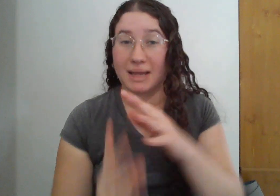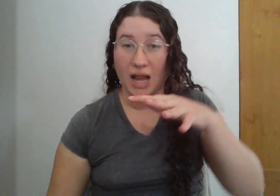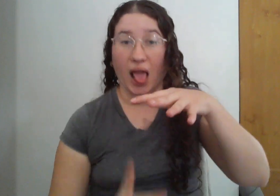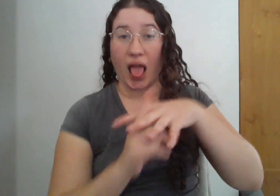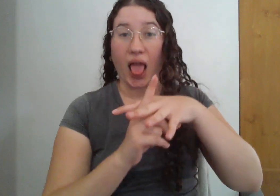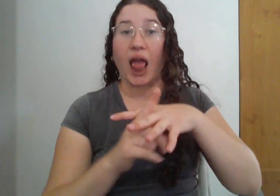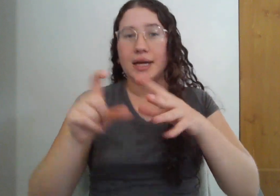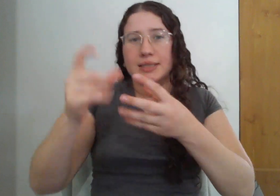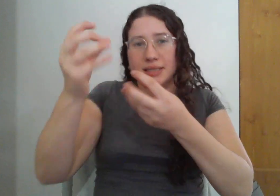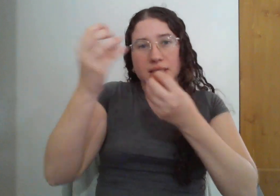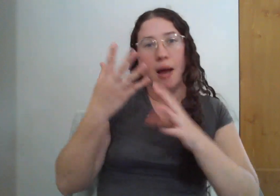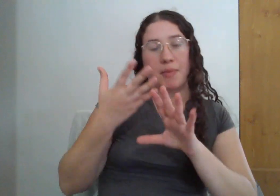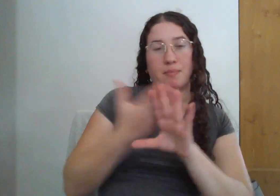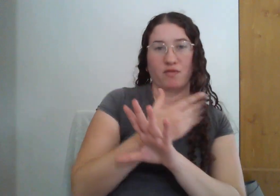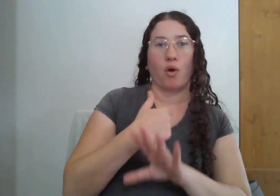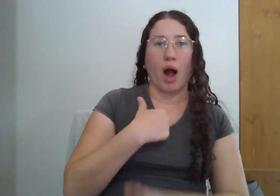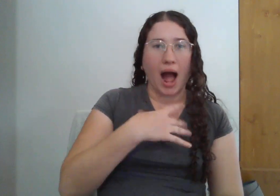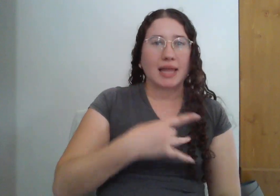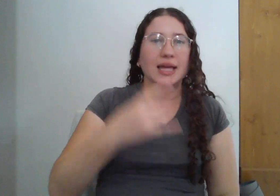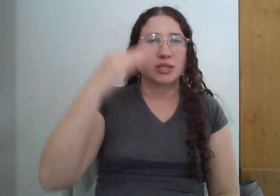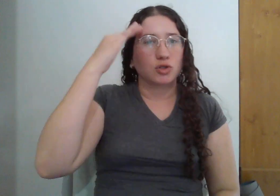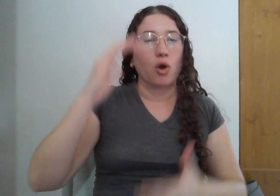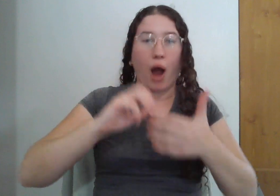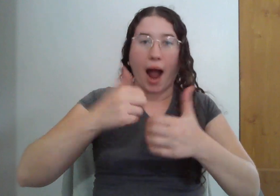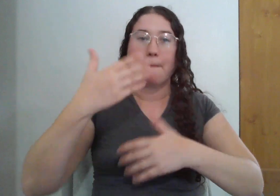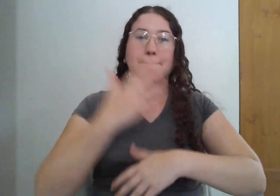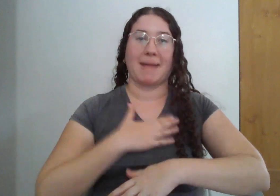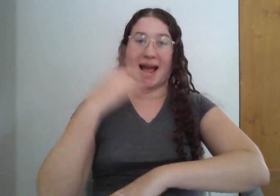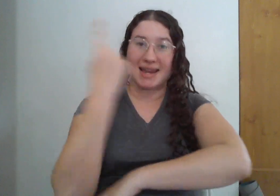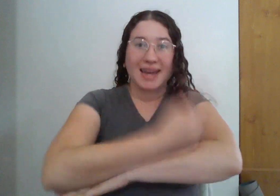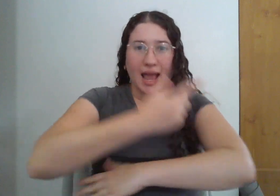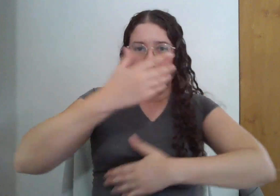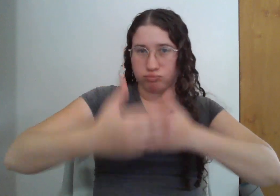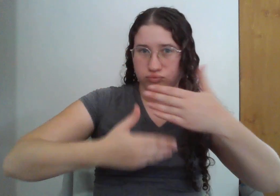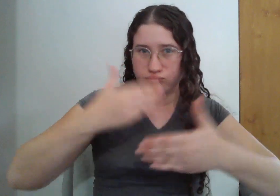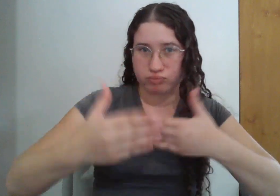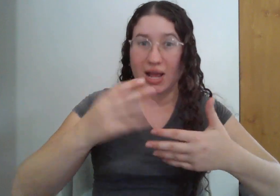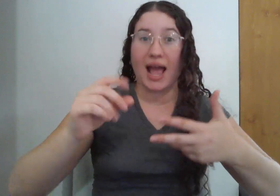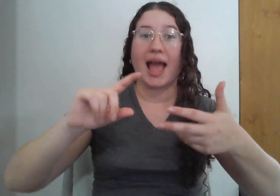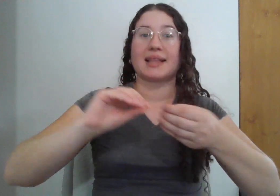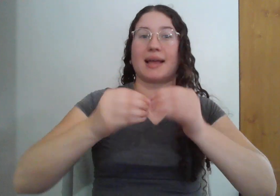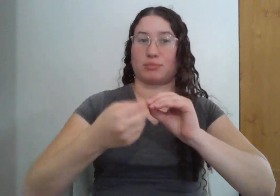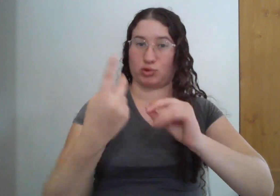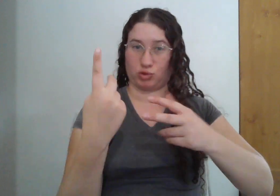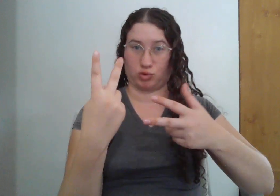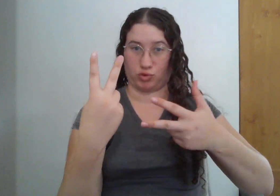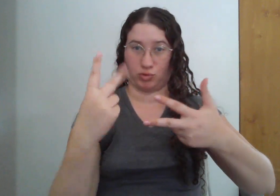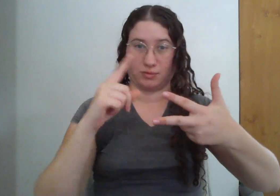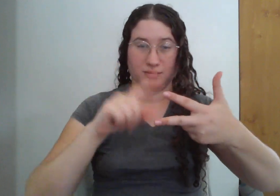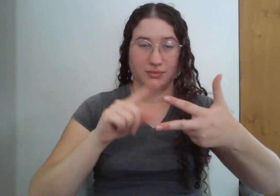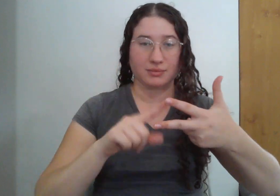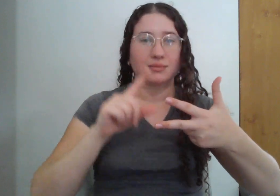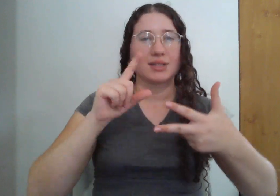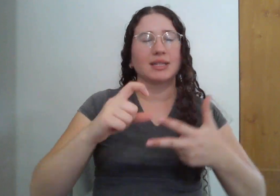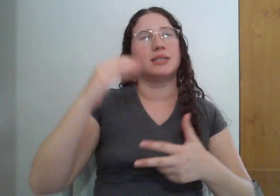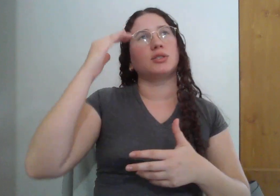you prefer to be aware of what your day looks like. Step 2, think about how and when to make the statement.